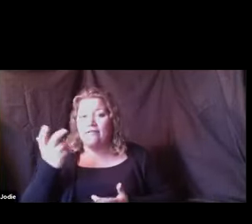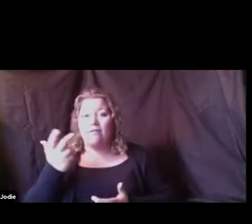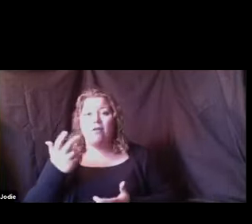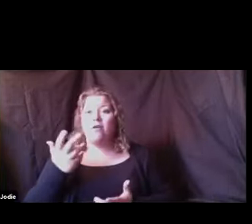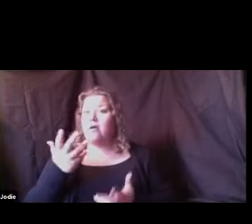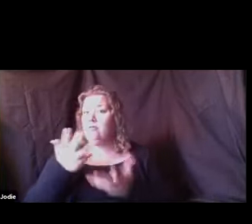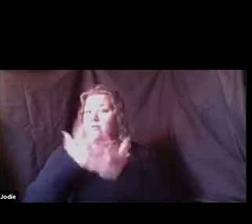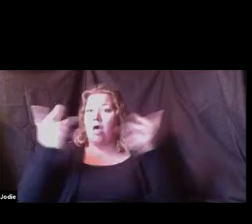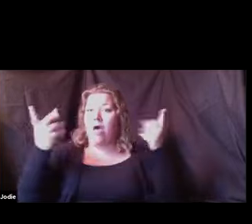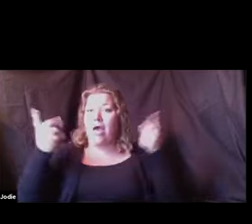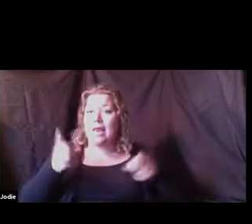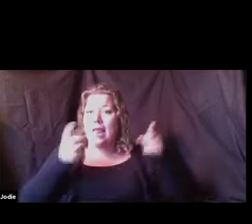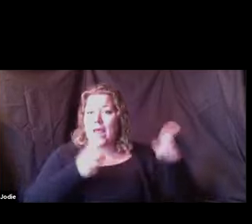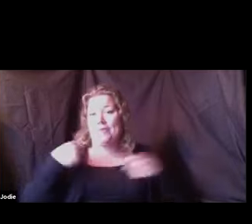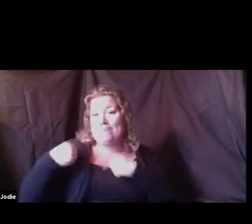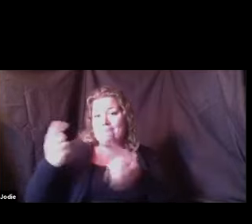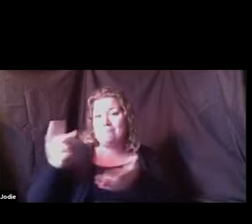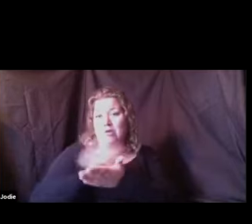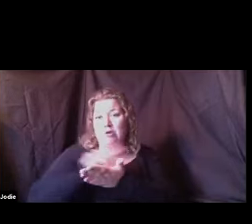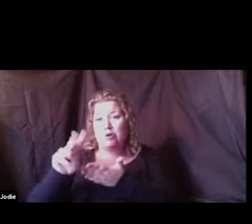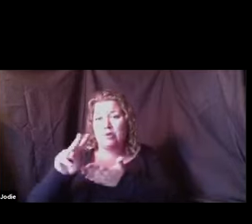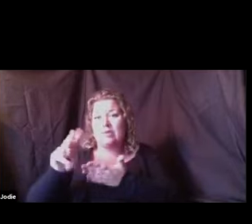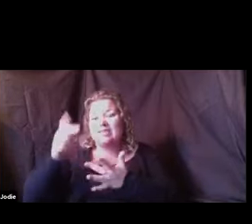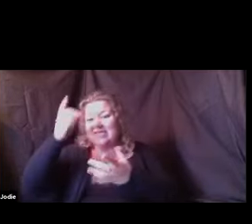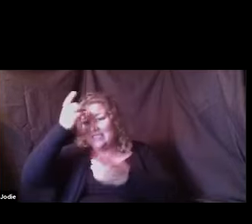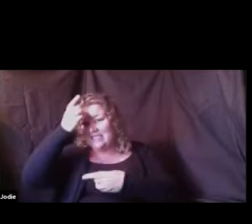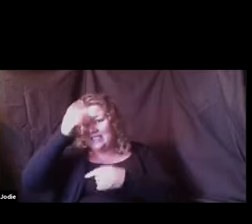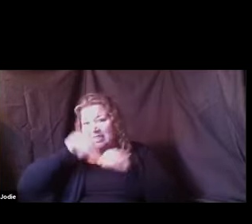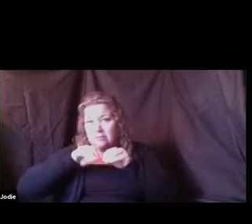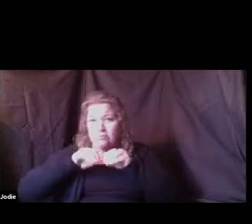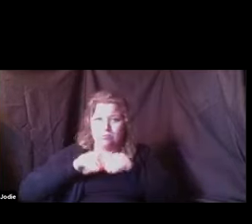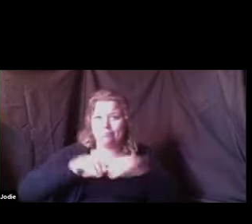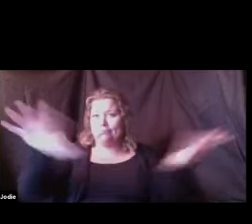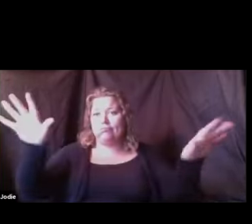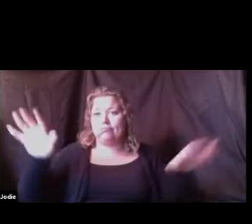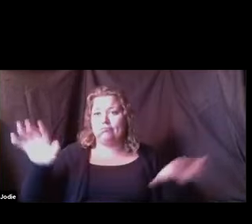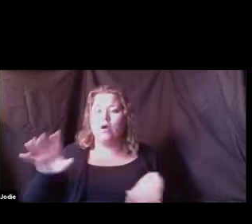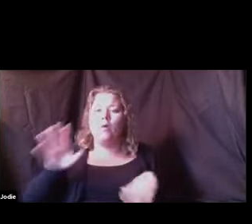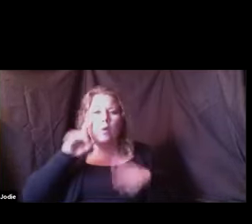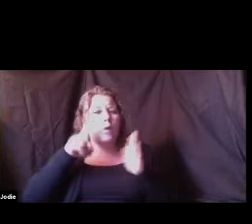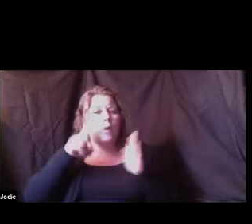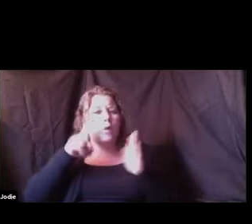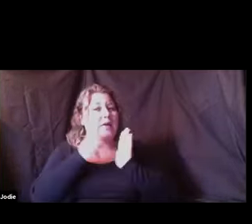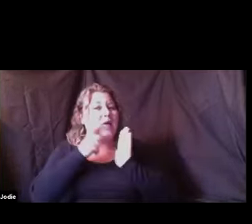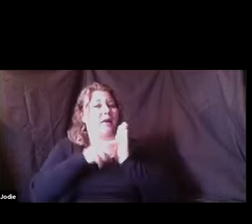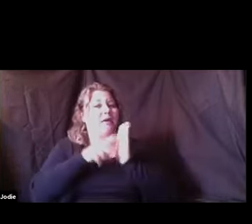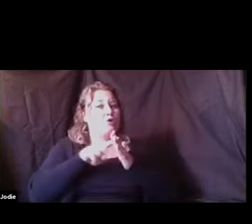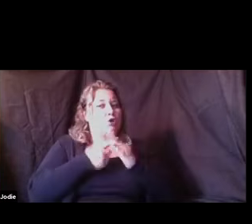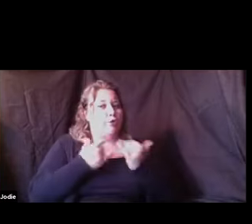that and disease was allowed to spread, we would just be beginning to see some of that.